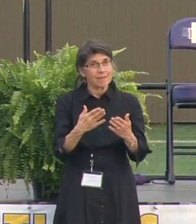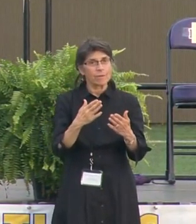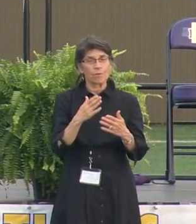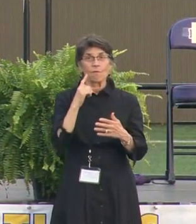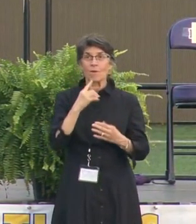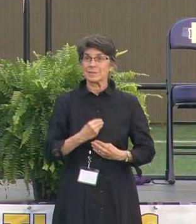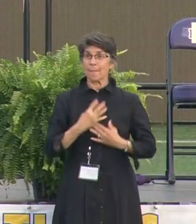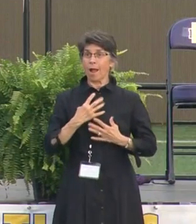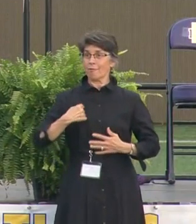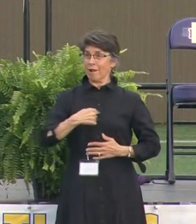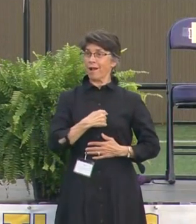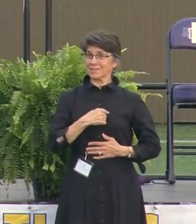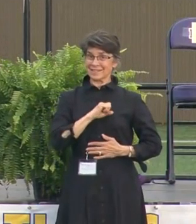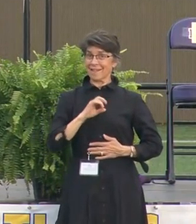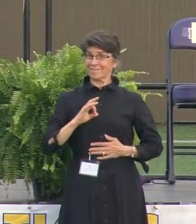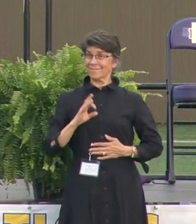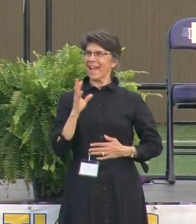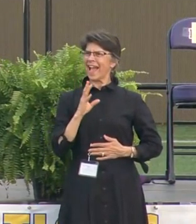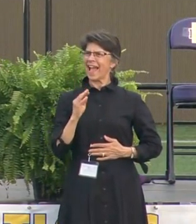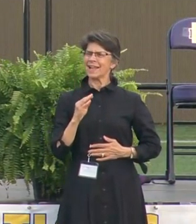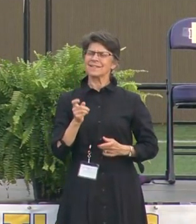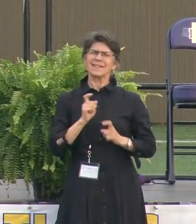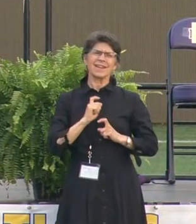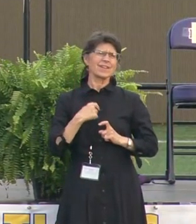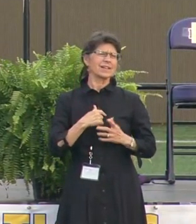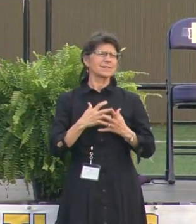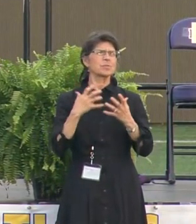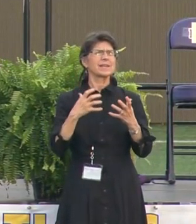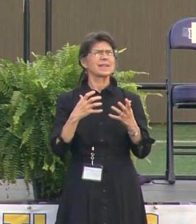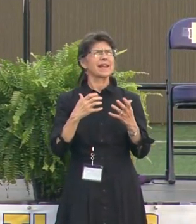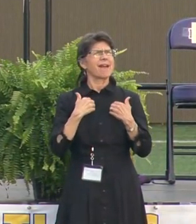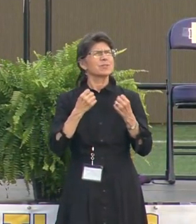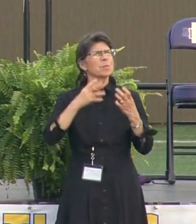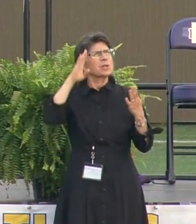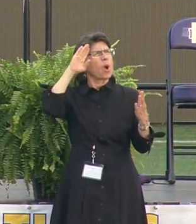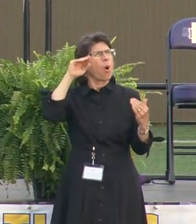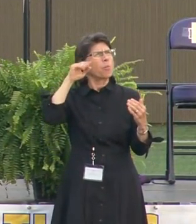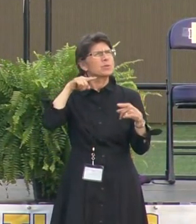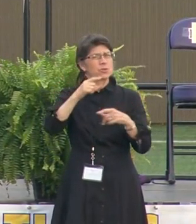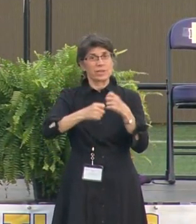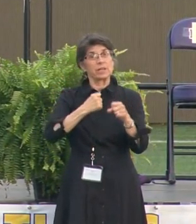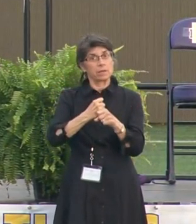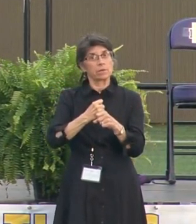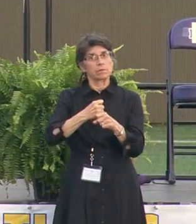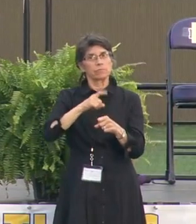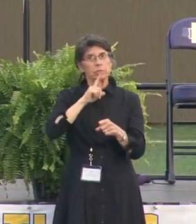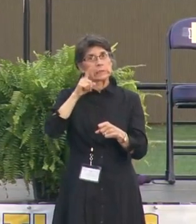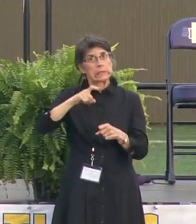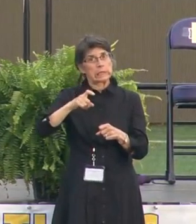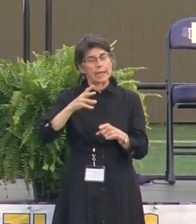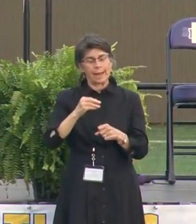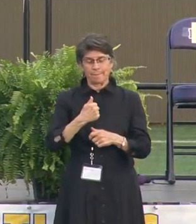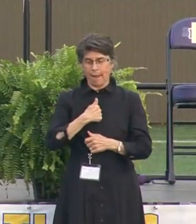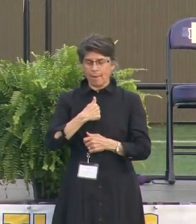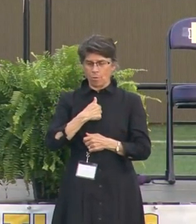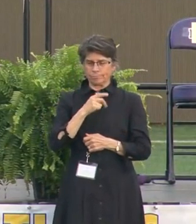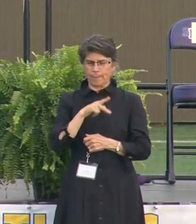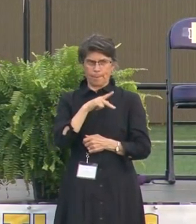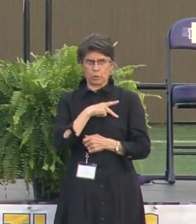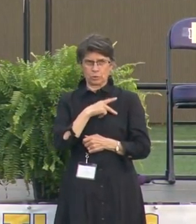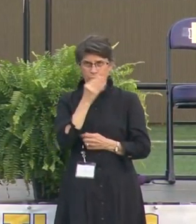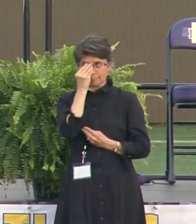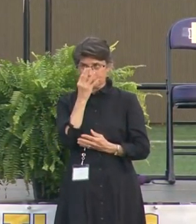us and giving us so much to be hopeful for in a year when it was much needed. And on a personal note,